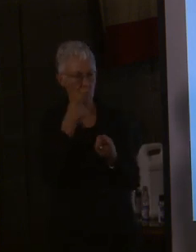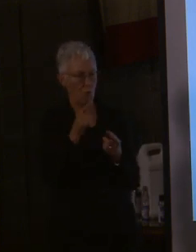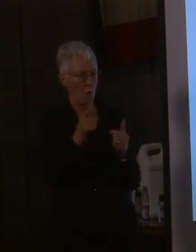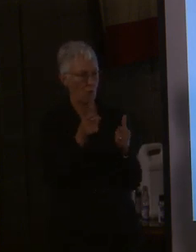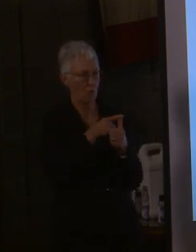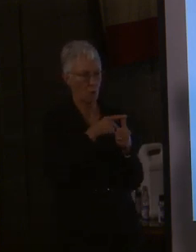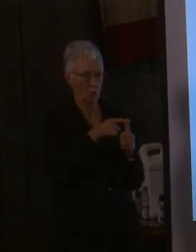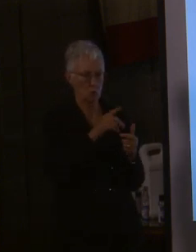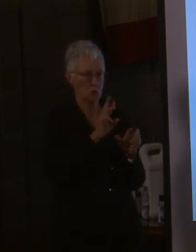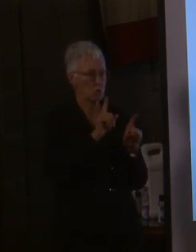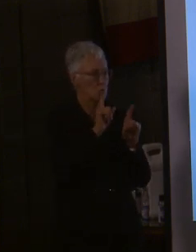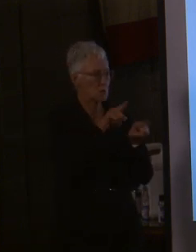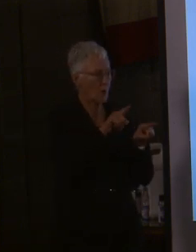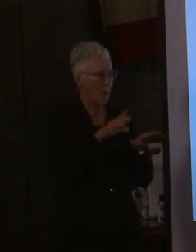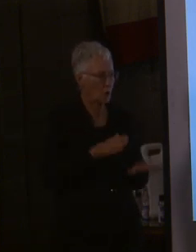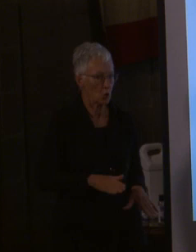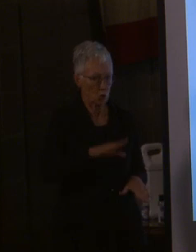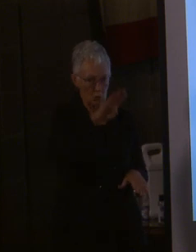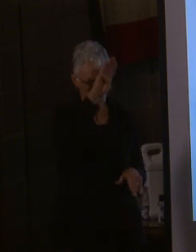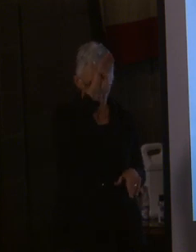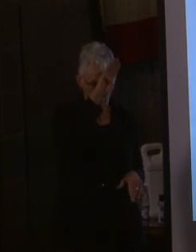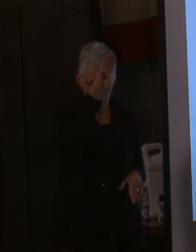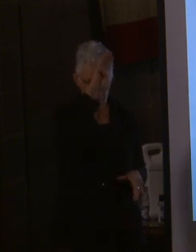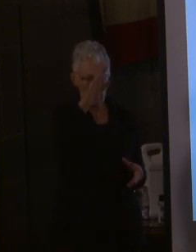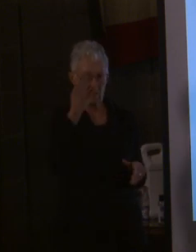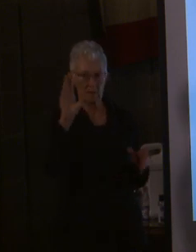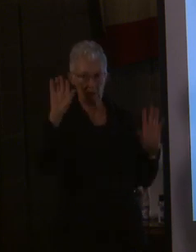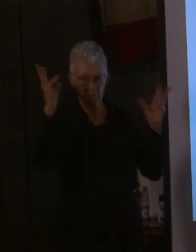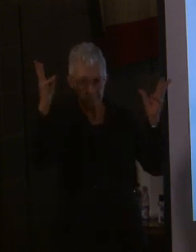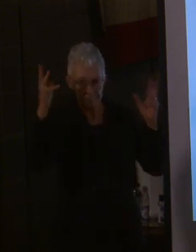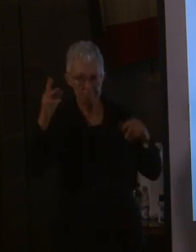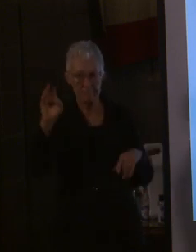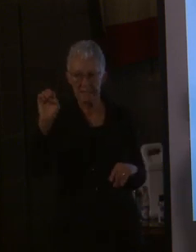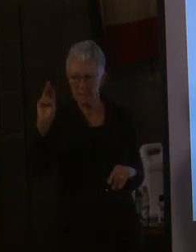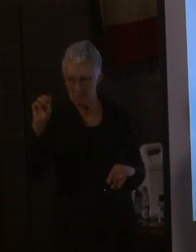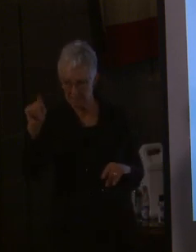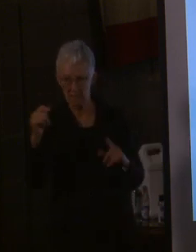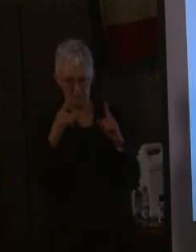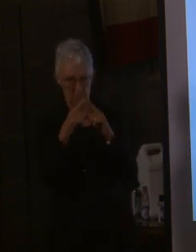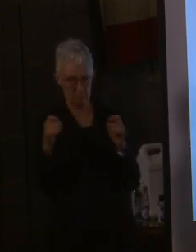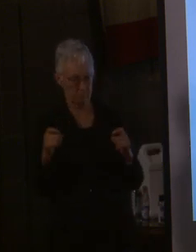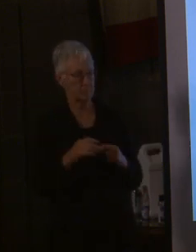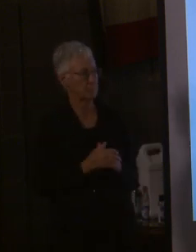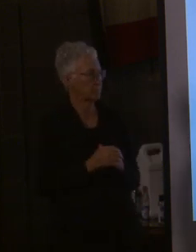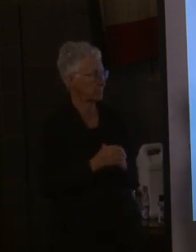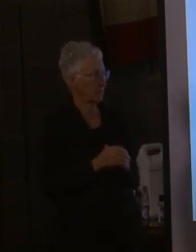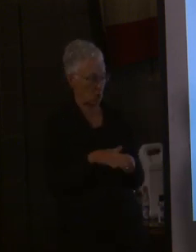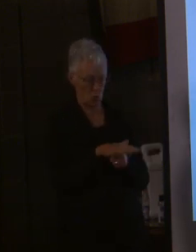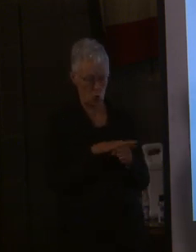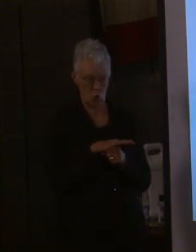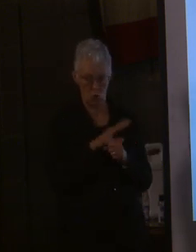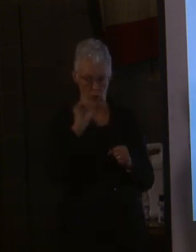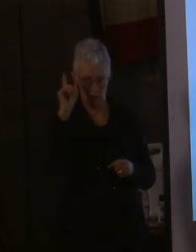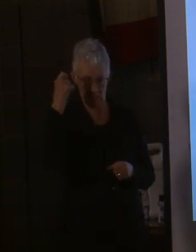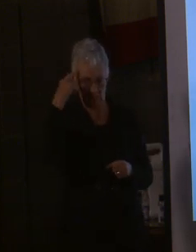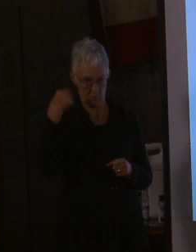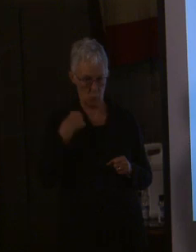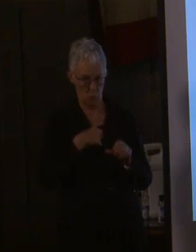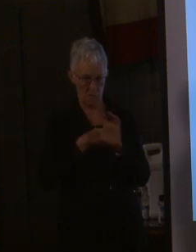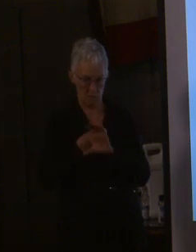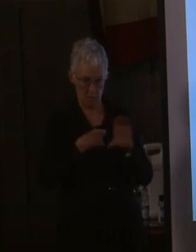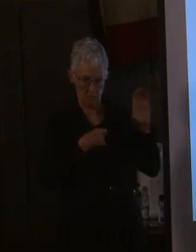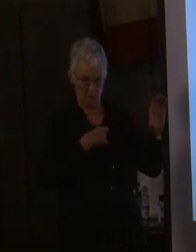responders, healthcare workers, long-term care workers. So that's $36 million there. For local government, we had set aside $100